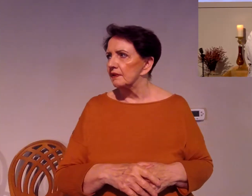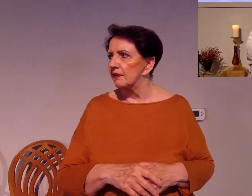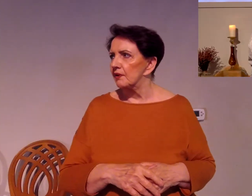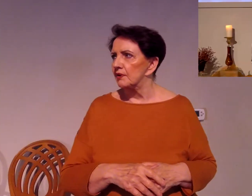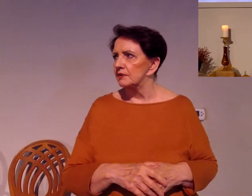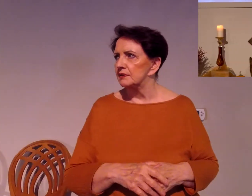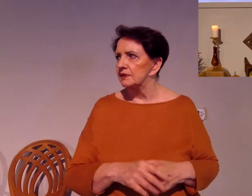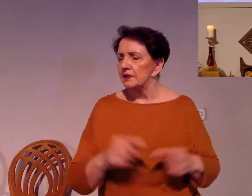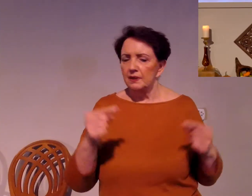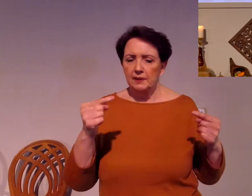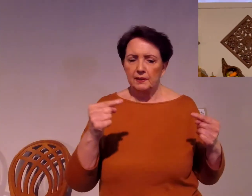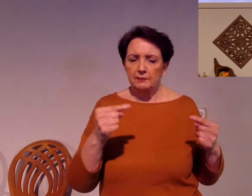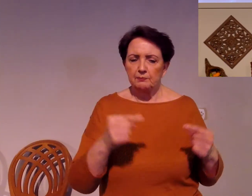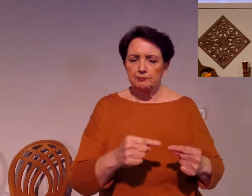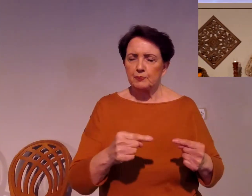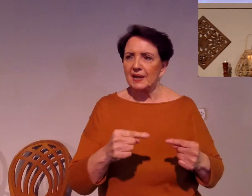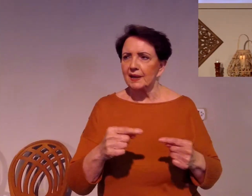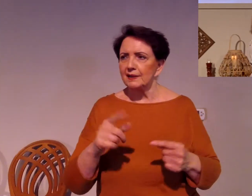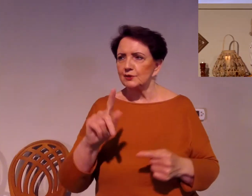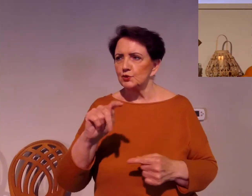and torture, PT.